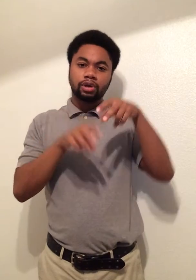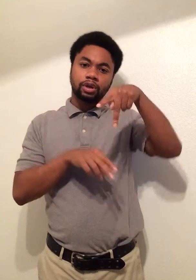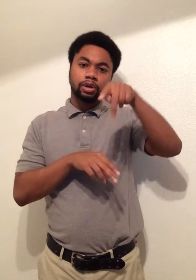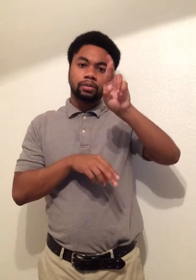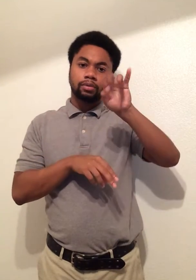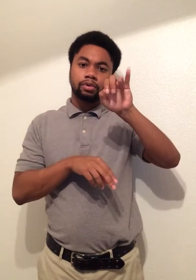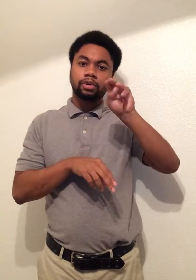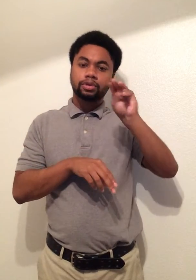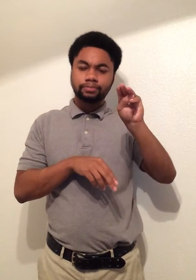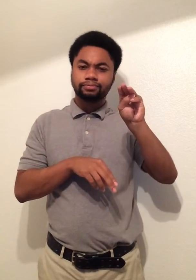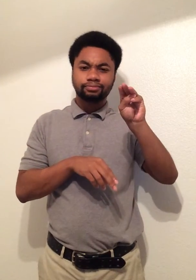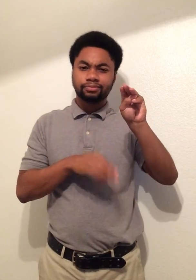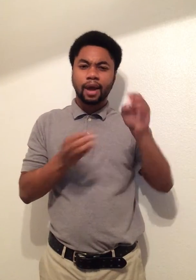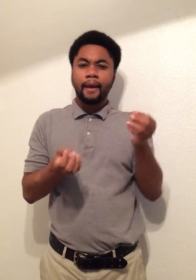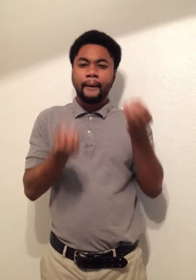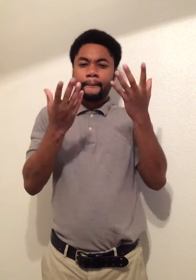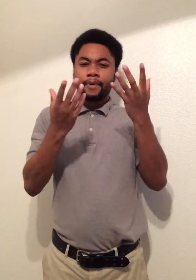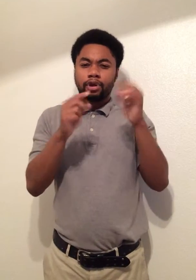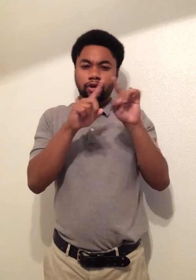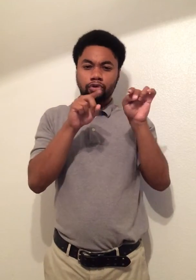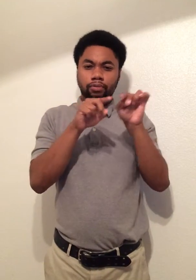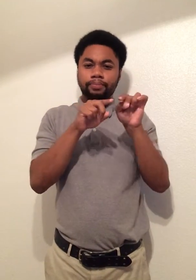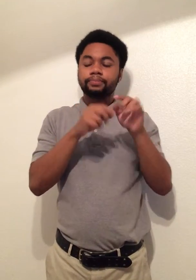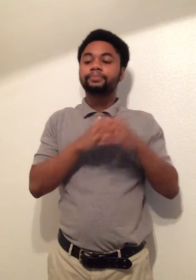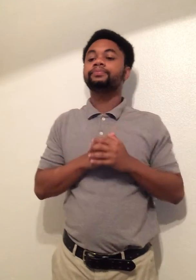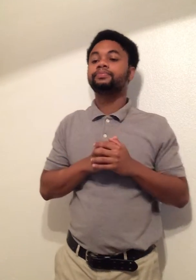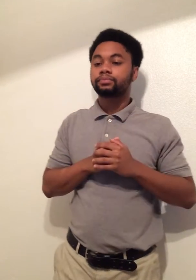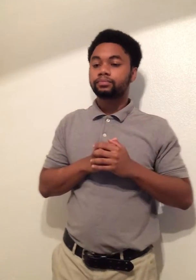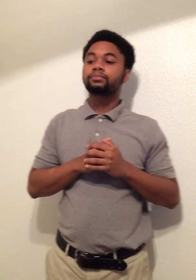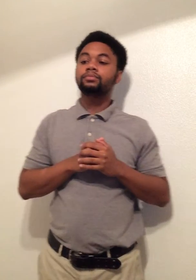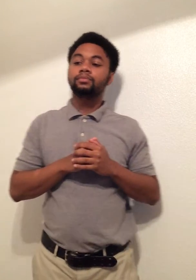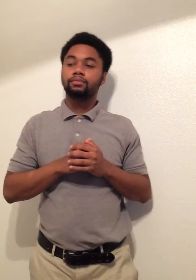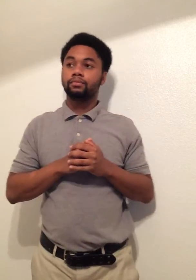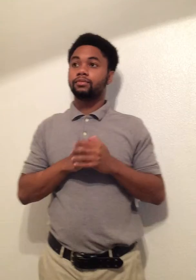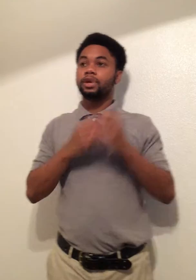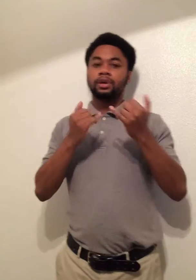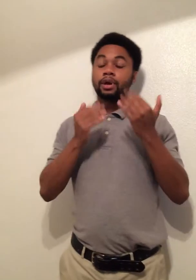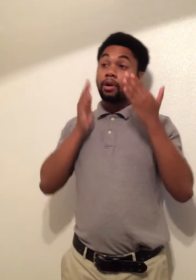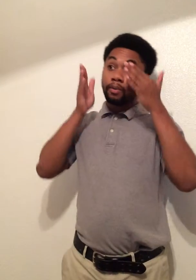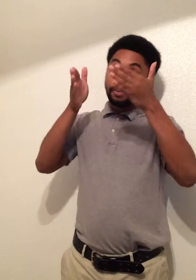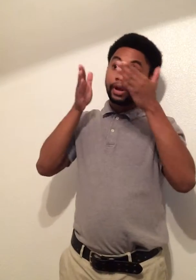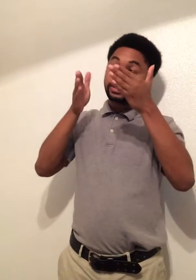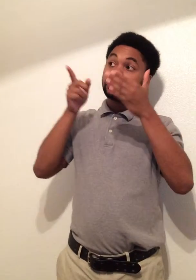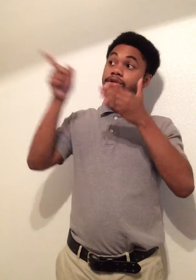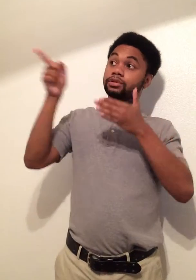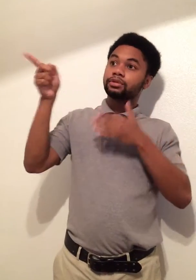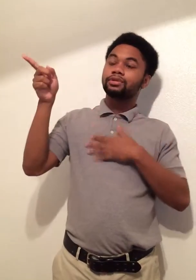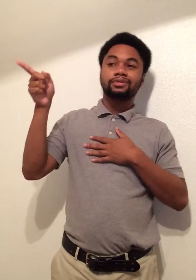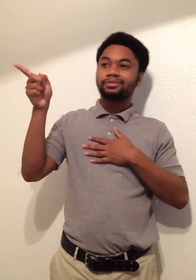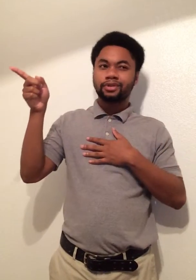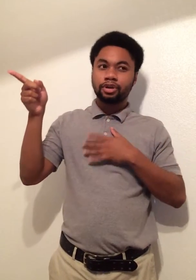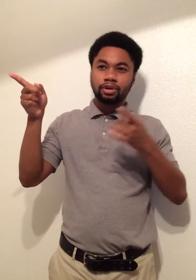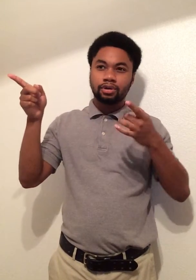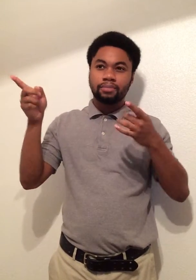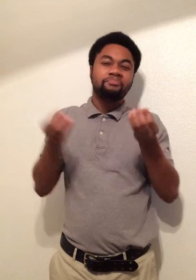are there in the rectangular prism? 42. Hey, look up here, guys, because some of y'all just obviously can't count correctly.